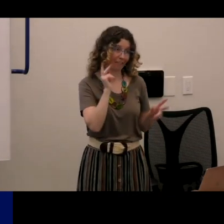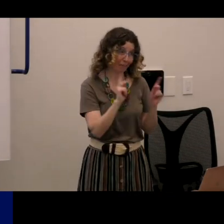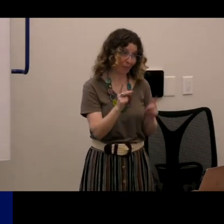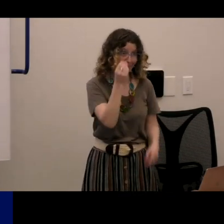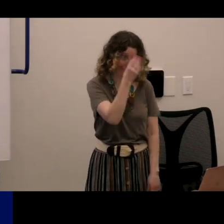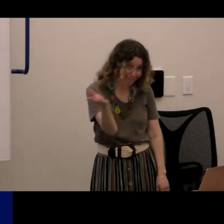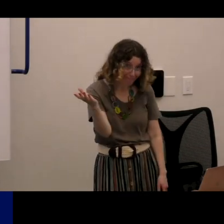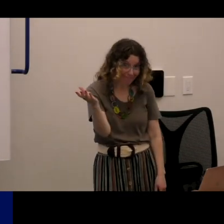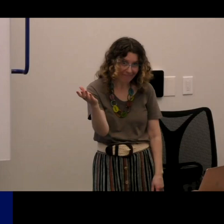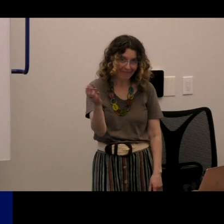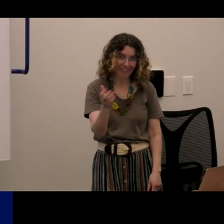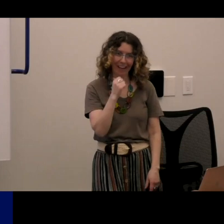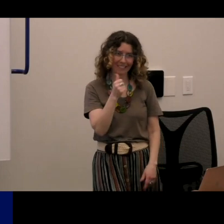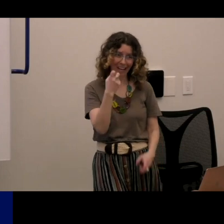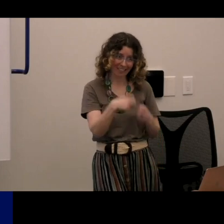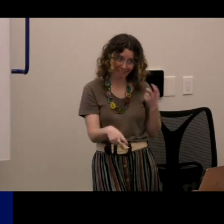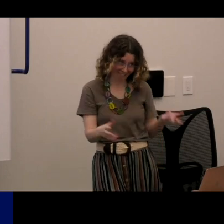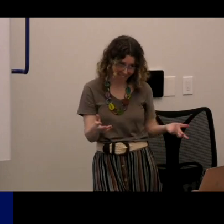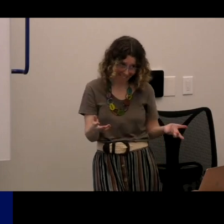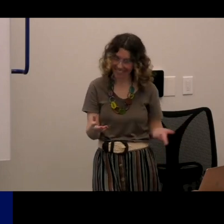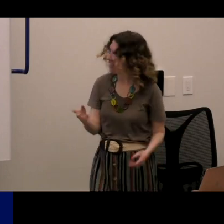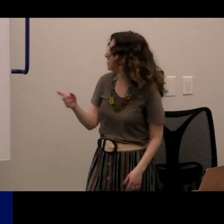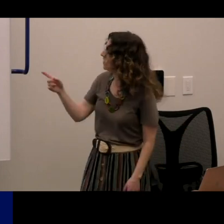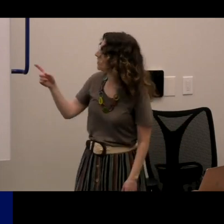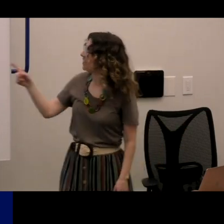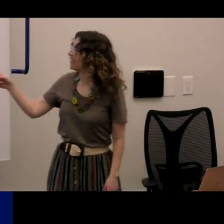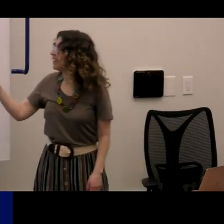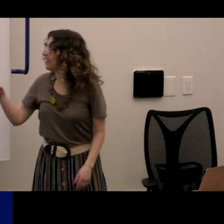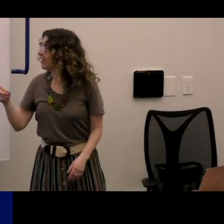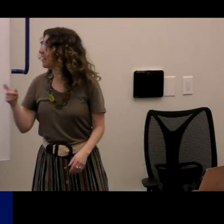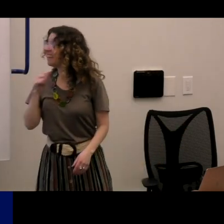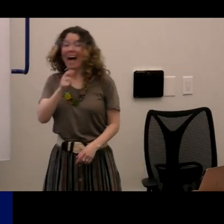First, hire more deaf people, right? It's not hard.